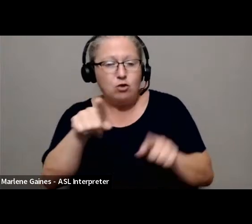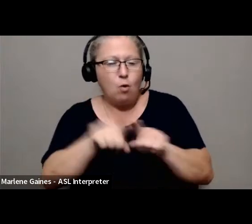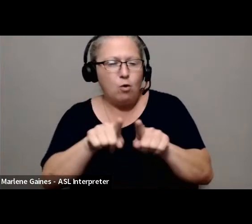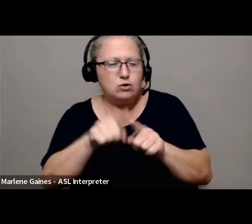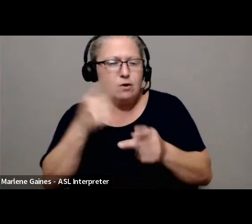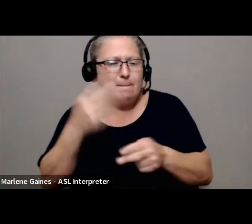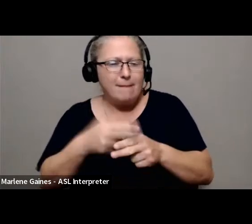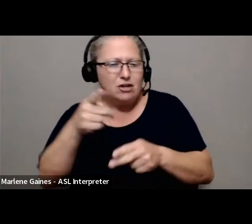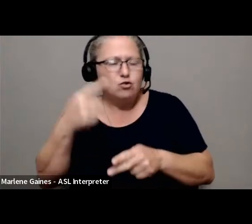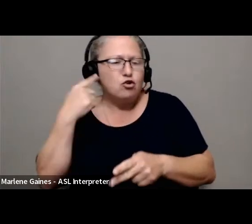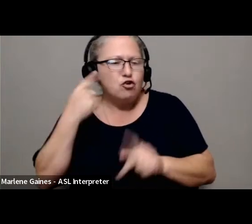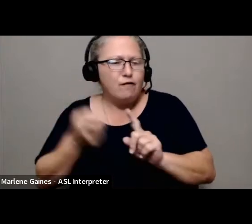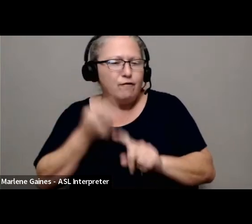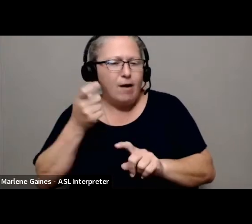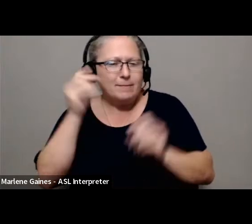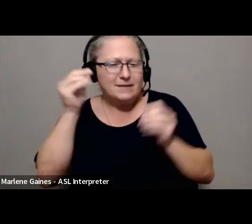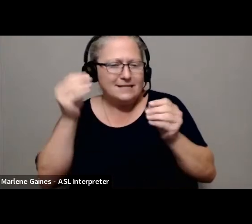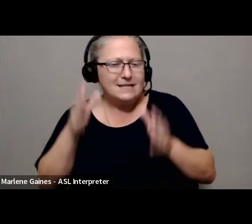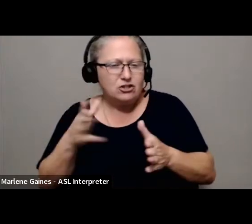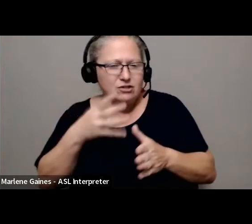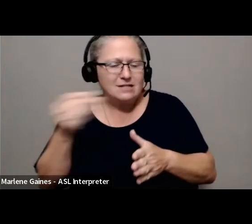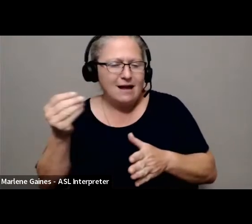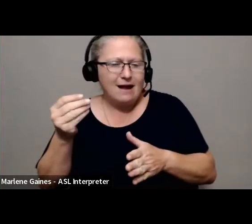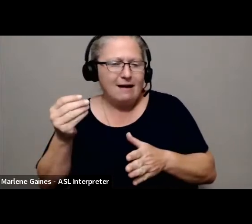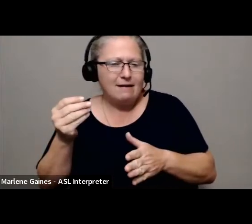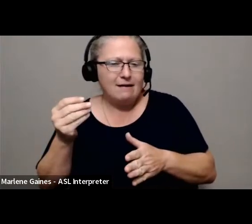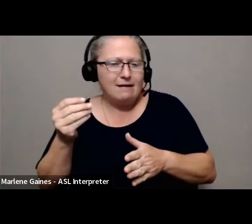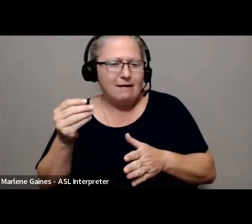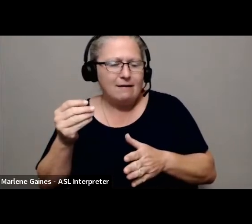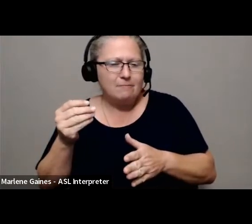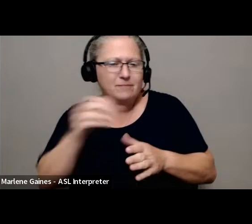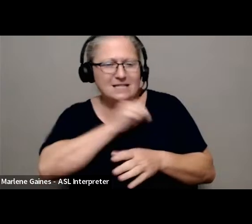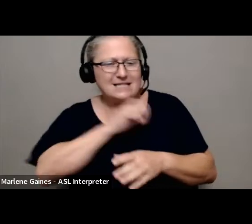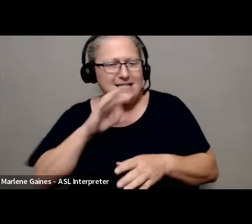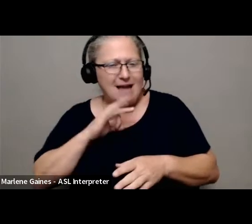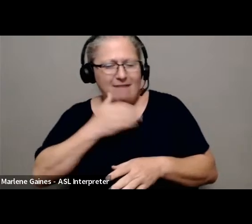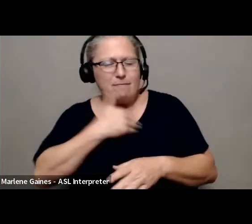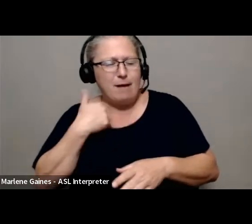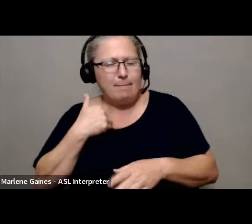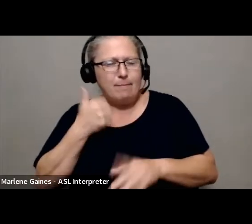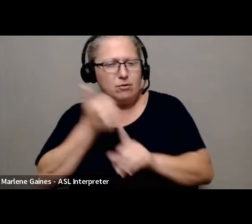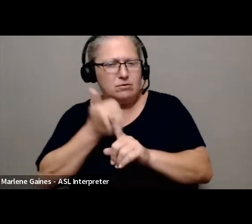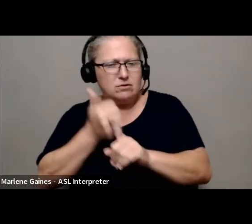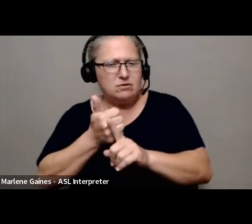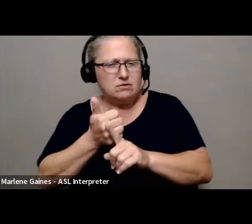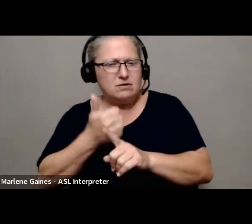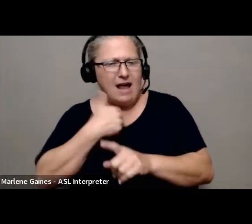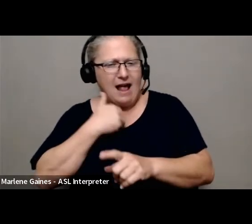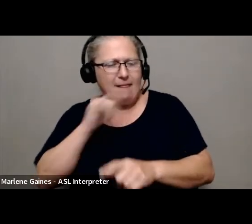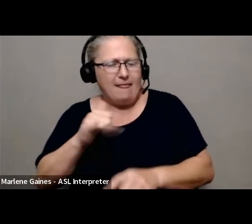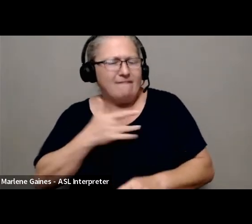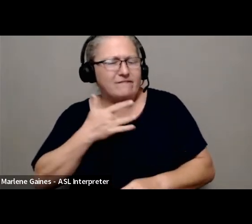mentioned that you heard from teachers and staff members who, had